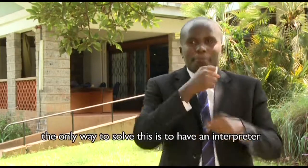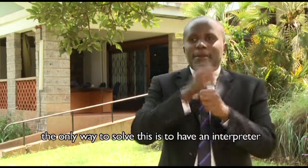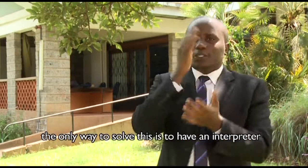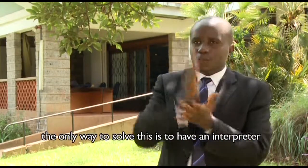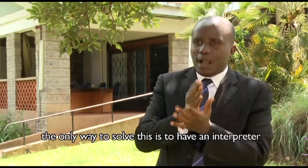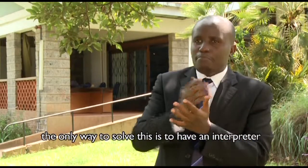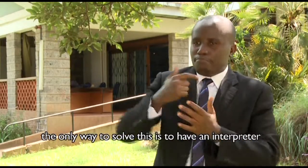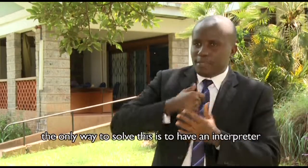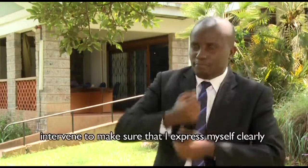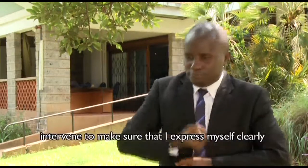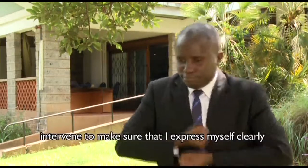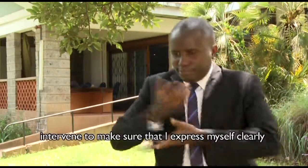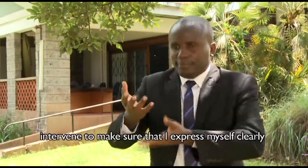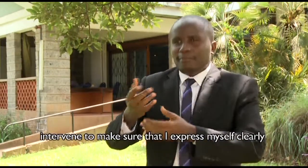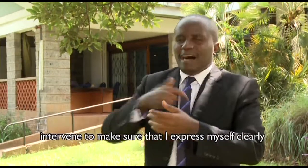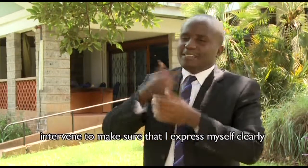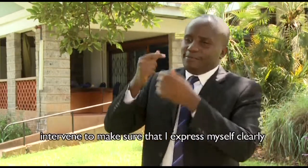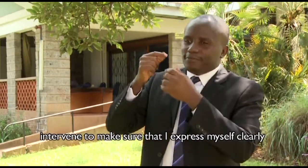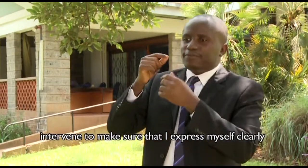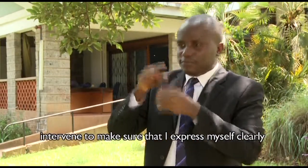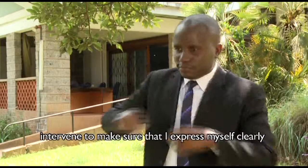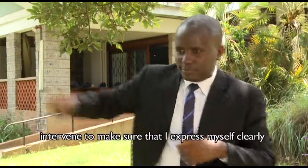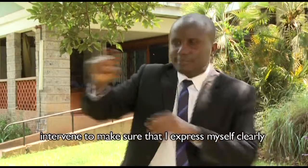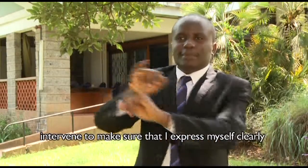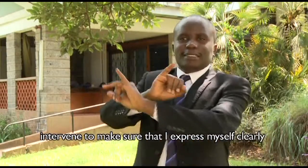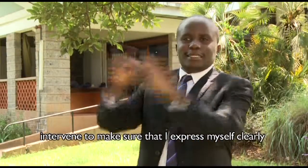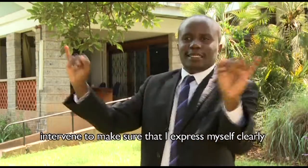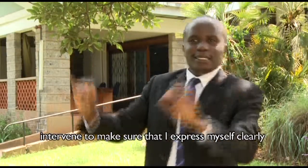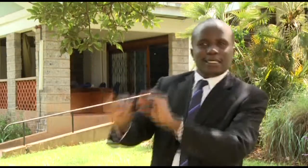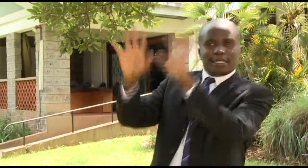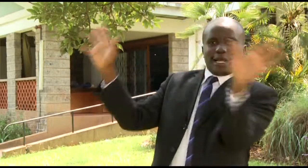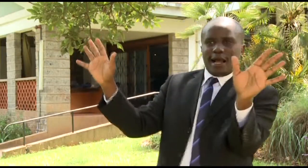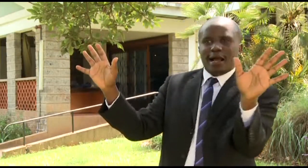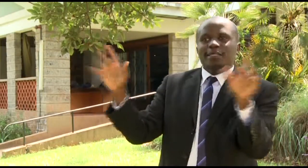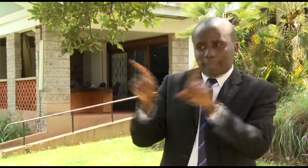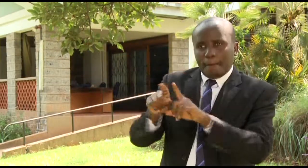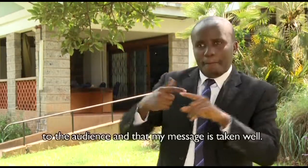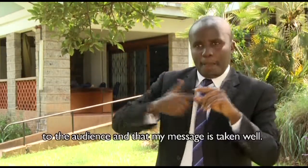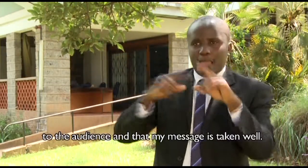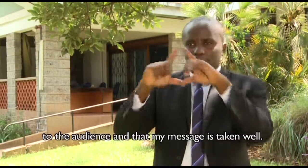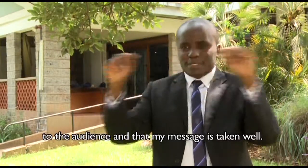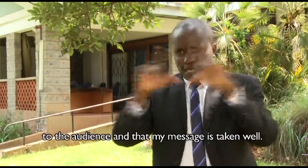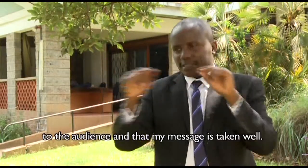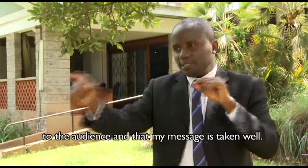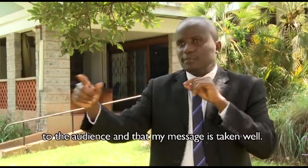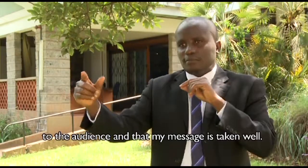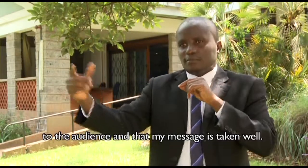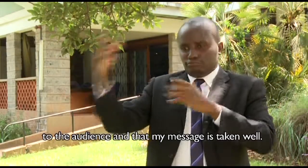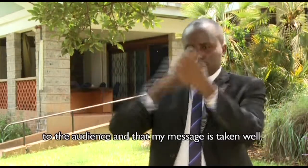to have an interpreter intervene to make sure that I express myself clearly to the audience and that my message